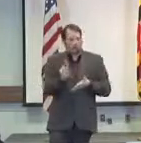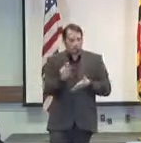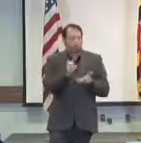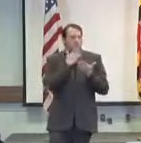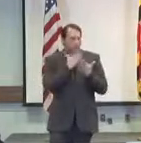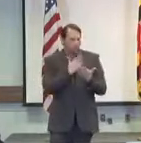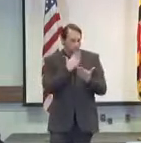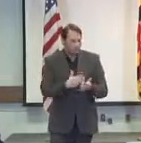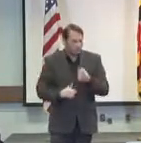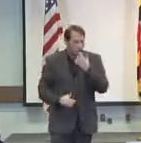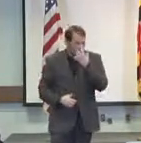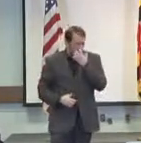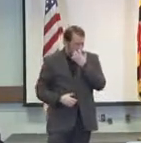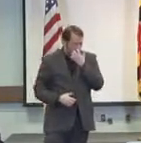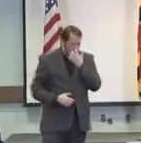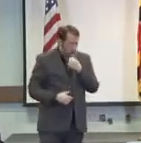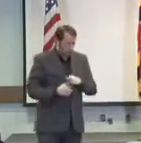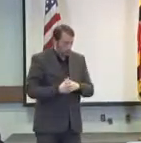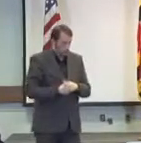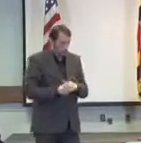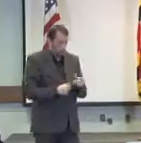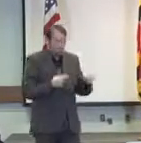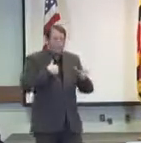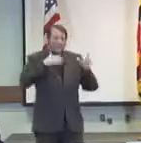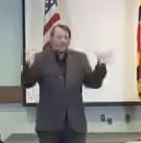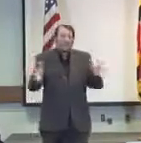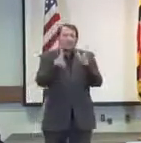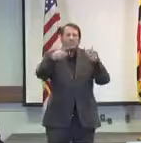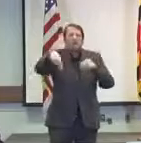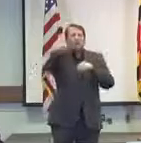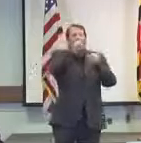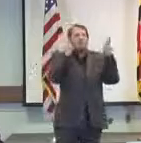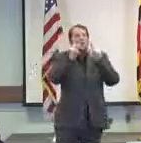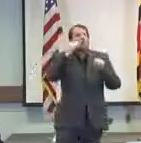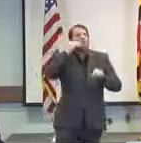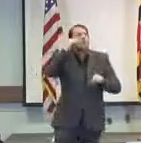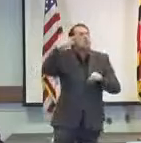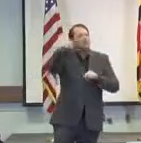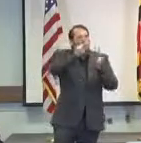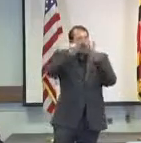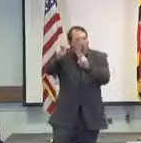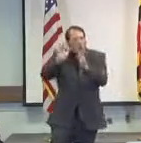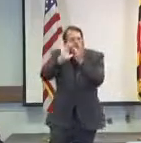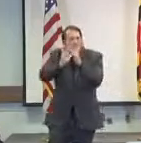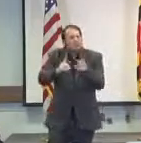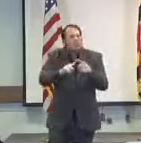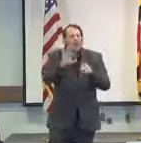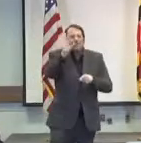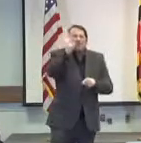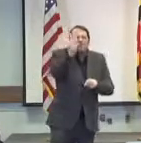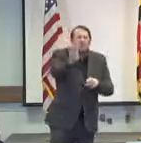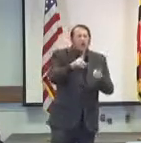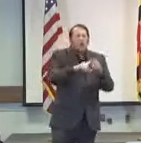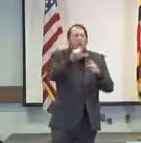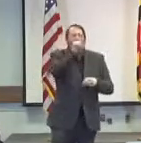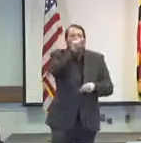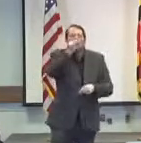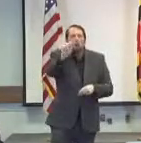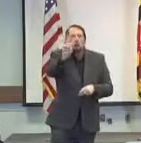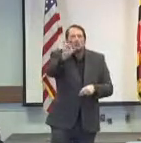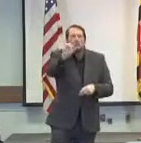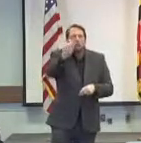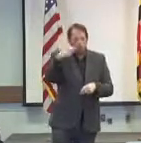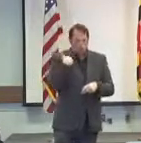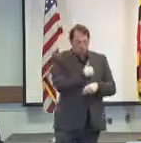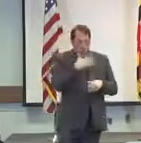Facebook, Twitter, and the county website. We will be hosting more of these, as the county executive mentioned. Thank you for tuning in